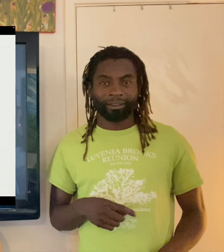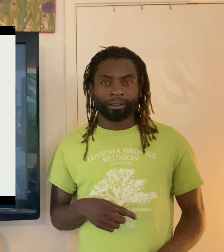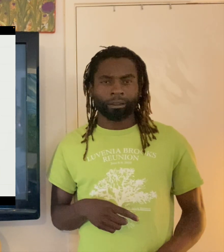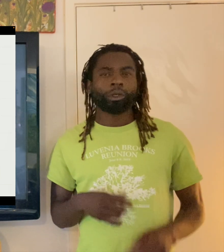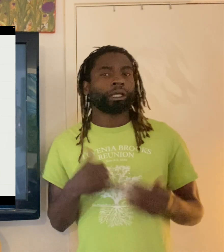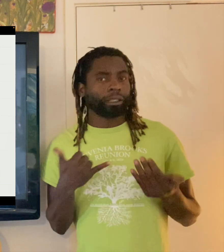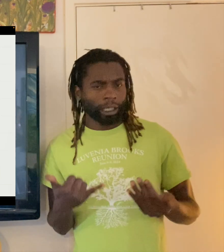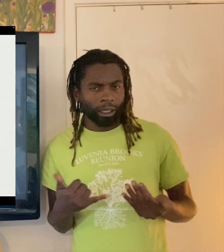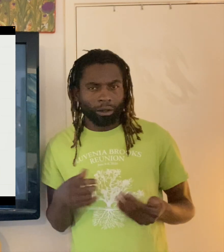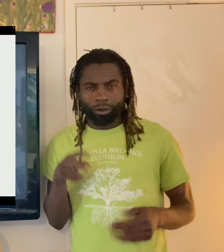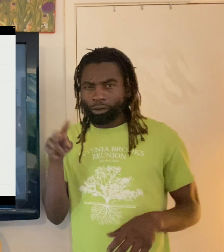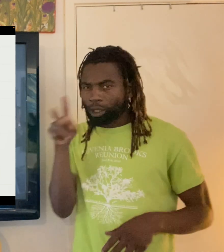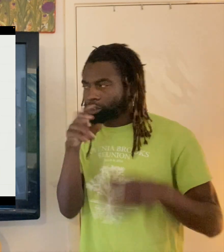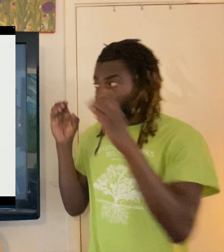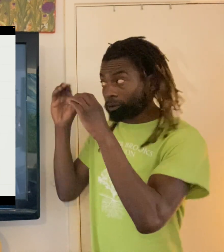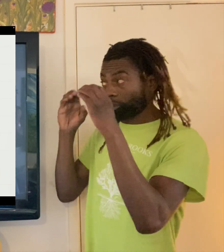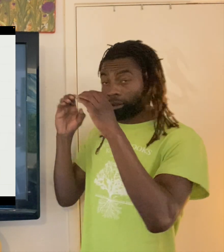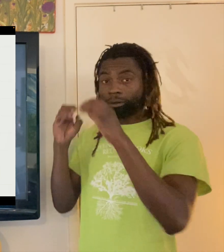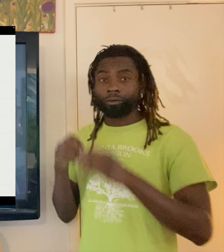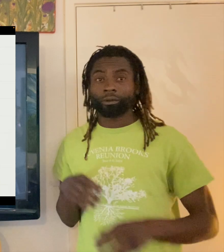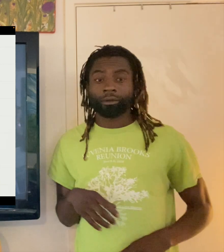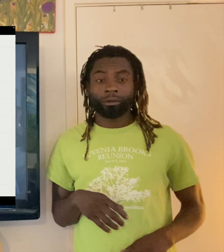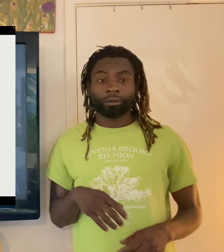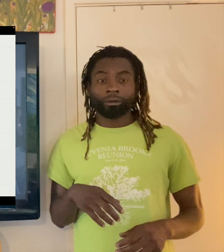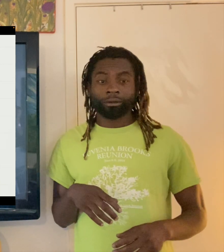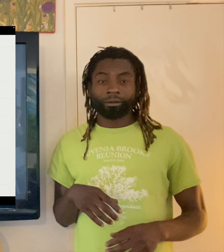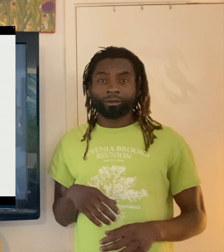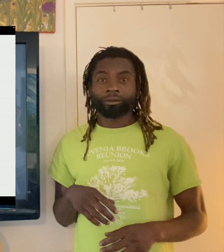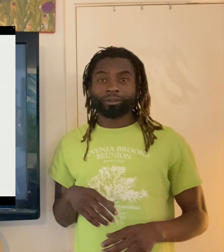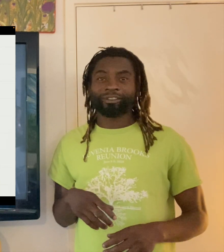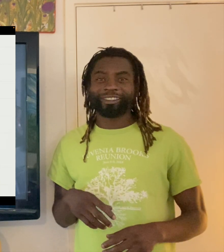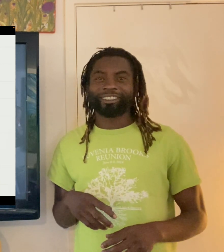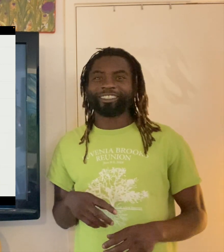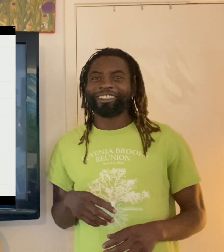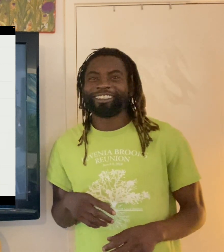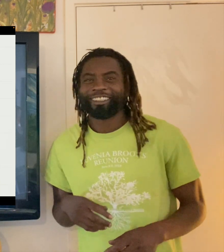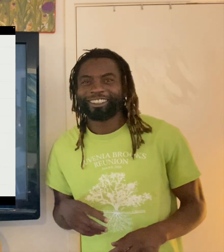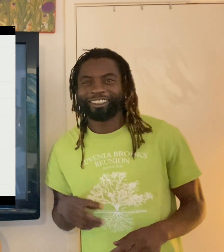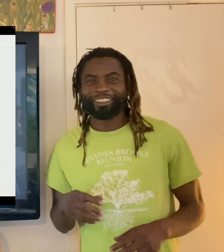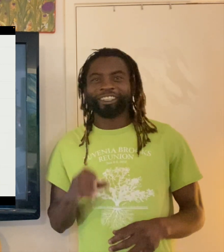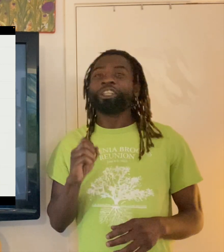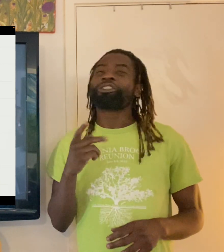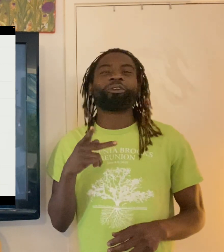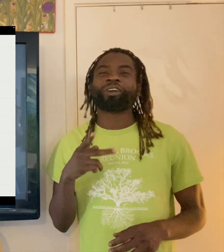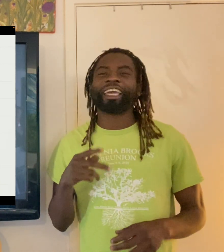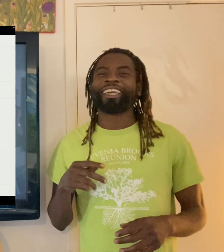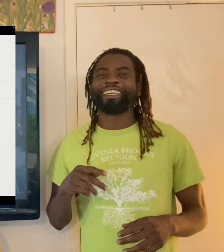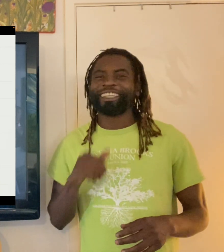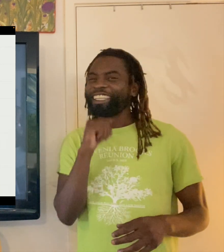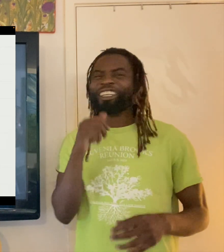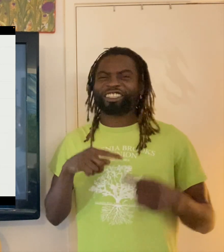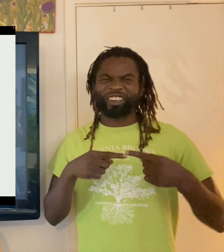now, watch closely, but don't worry, I am a cartoon, so it won't hurt.